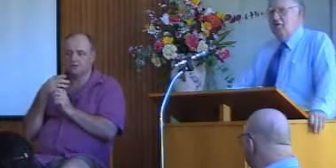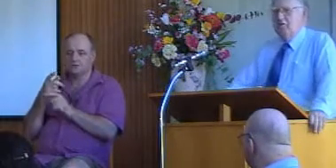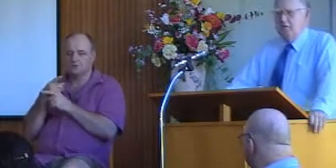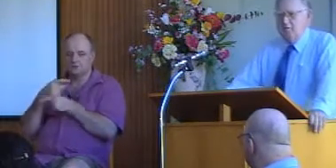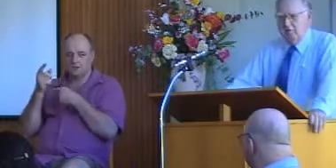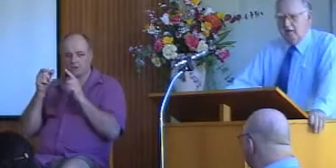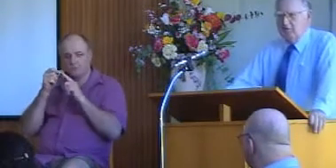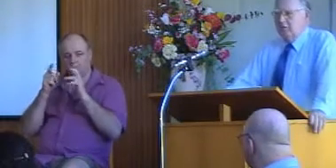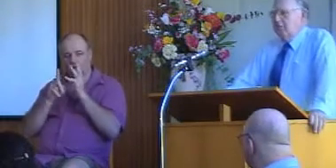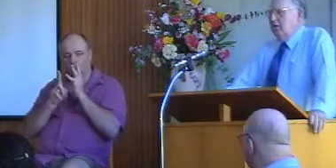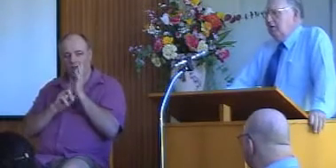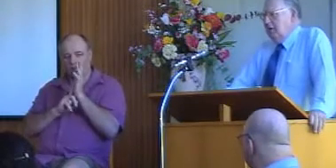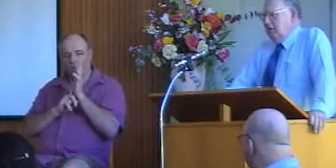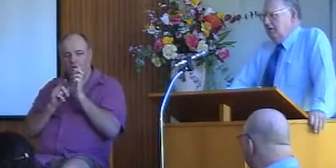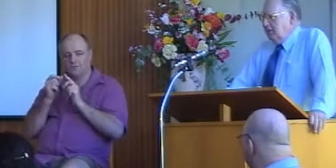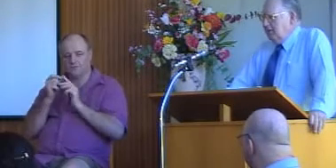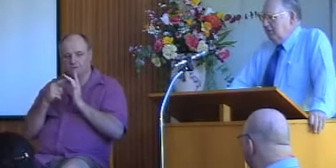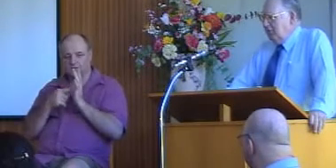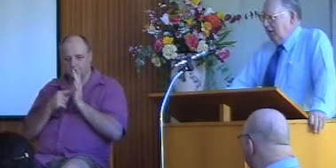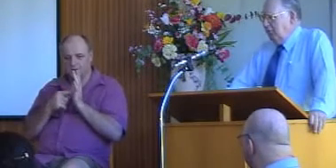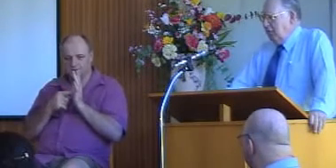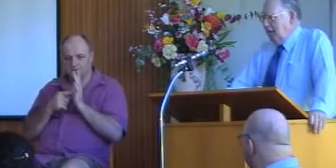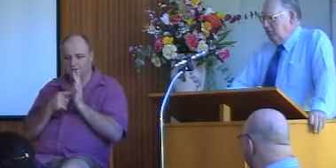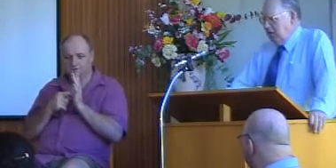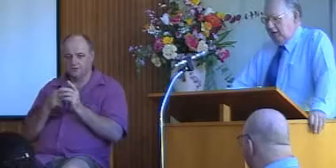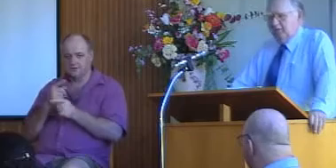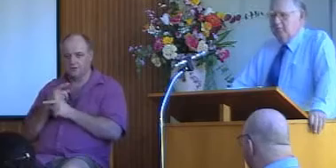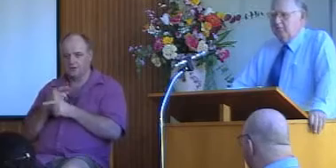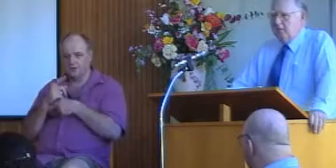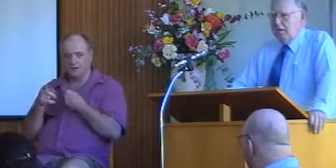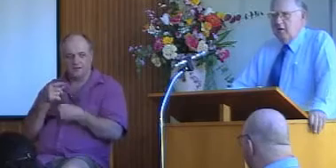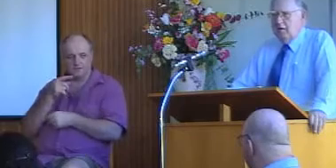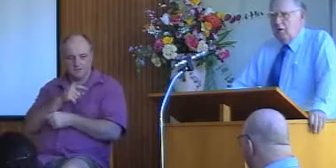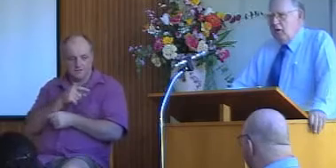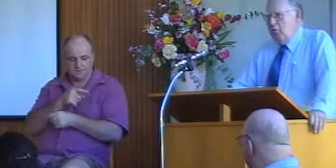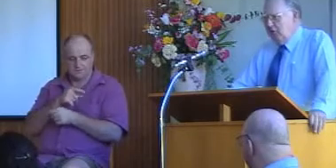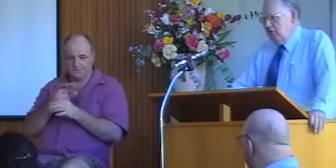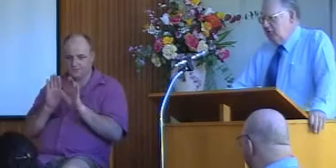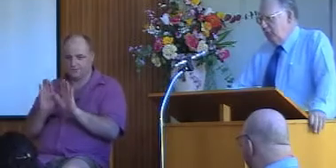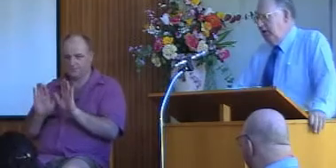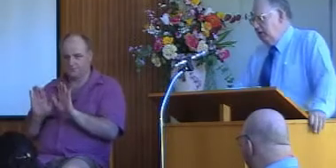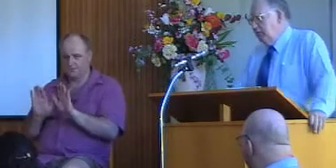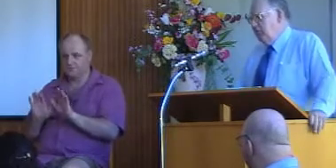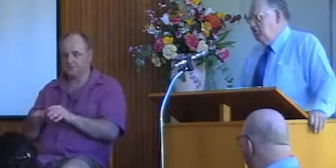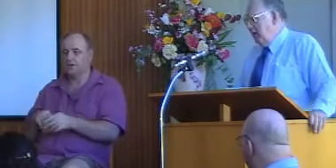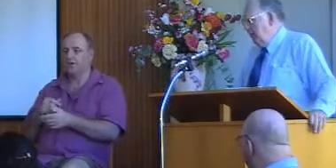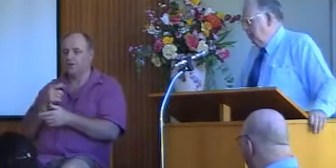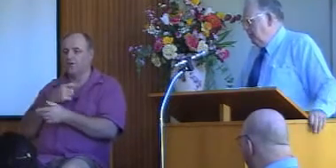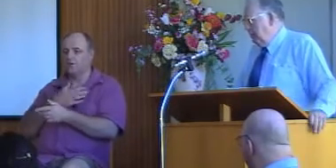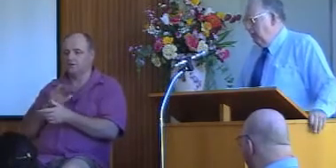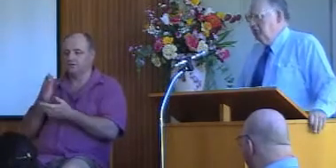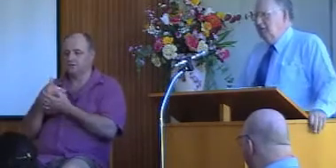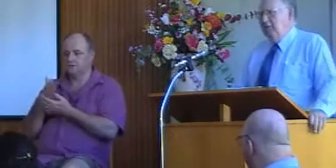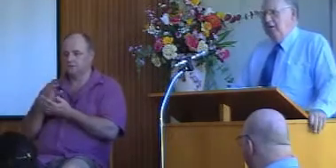saving knowledge of Jesus Christ, it's wonderful to be able to share it. So what I want to do this morning is say